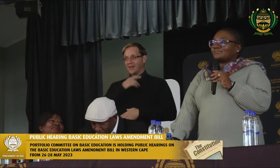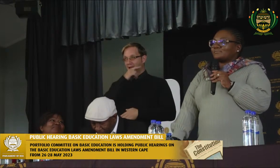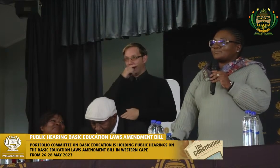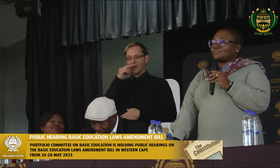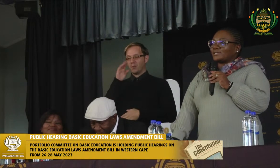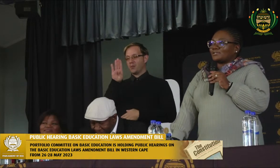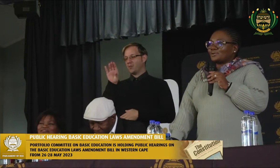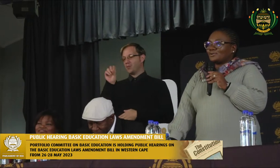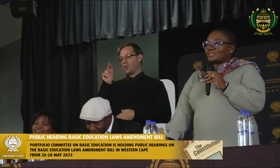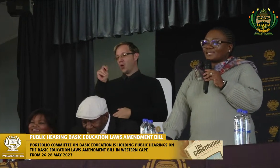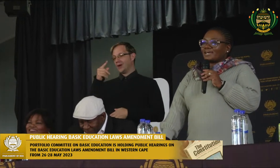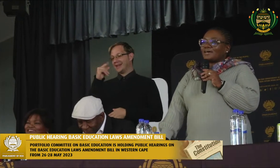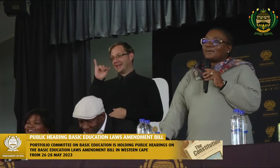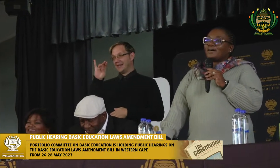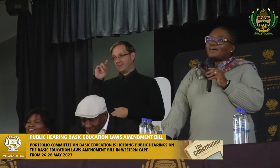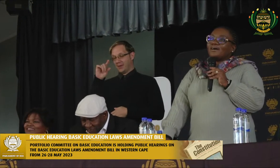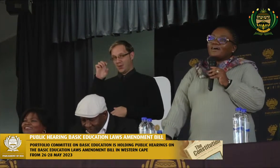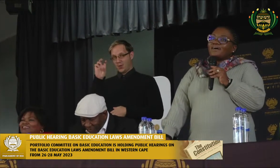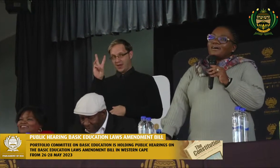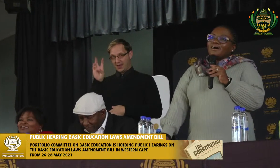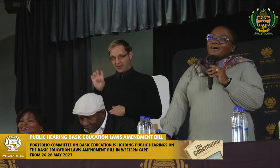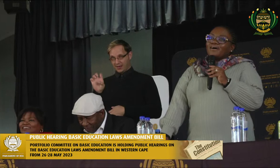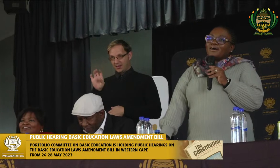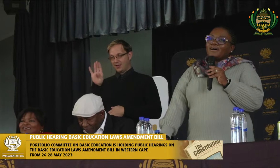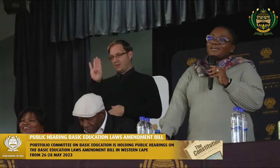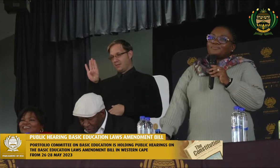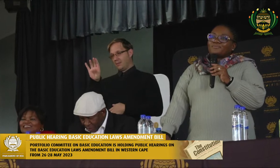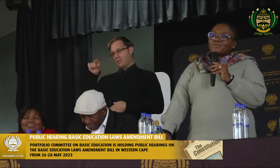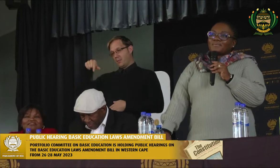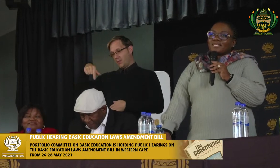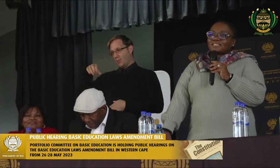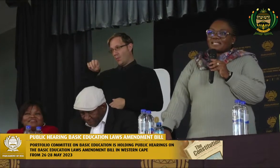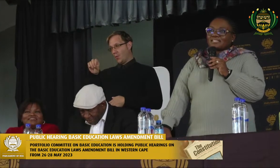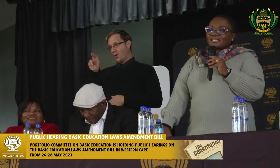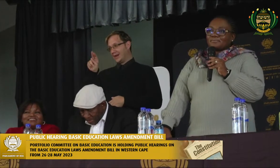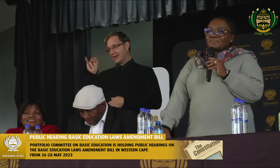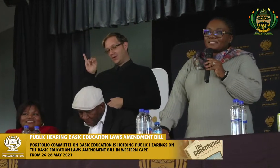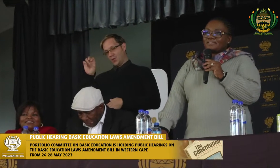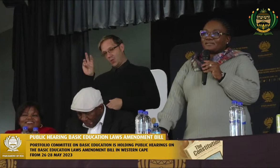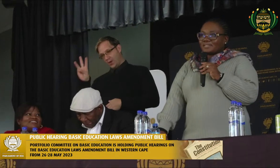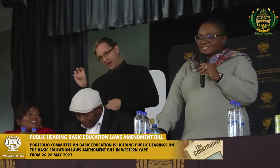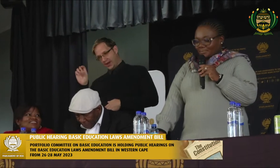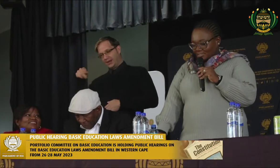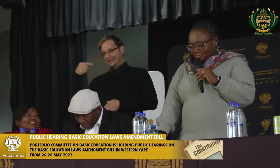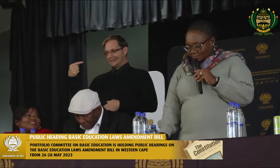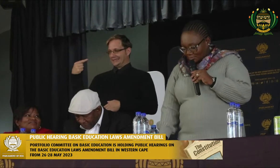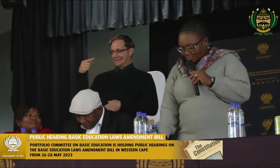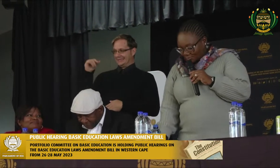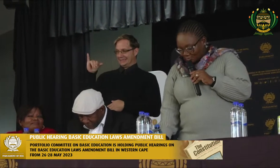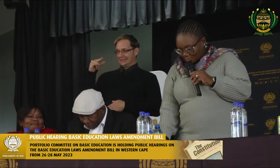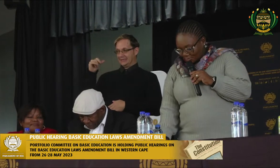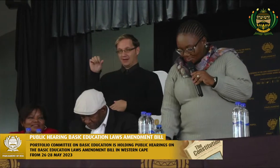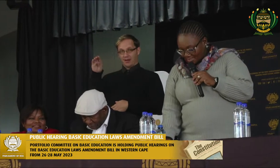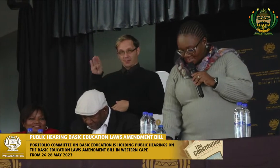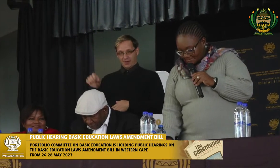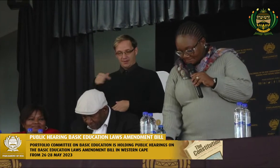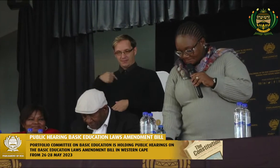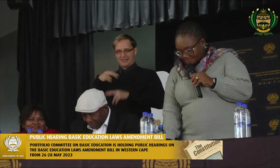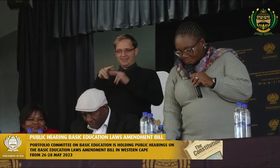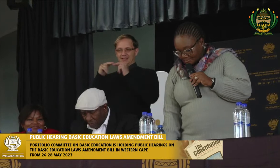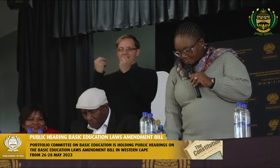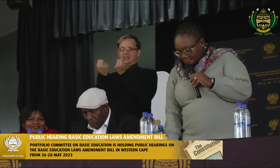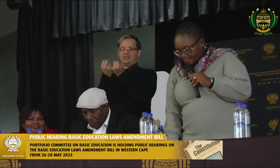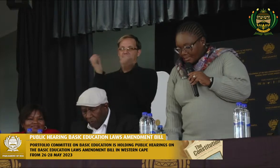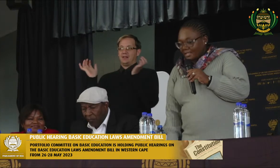Bongiwe Mpingo Kigaba. I am from the National Assembly. I'm the chairperson of the Portfolio Committee.